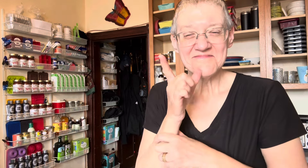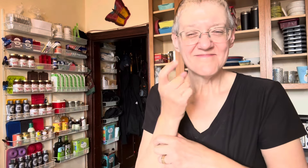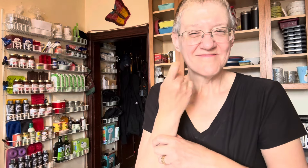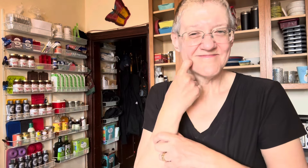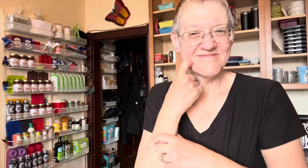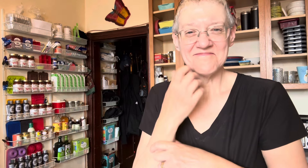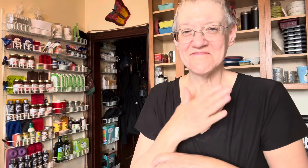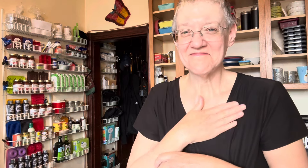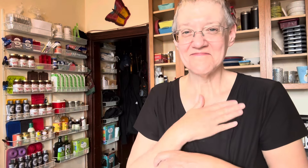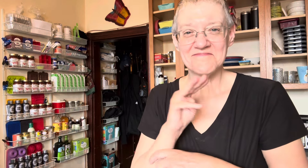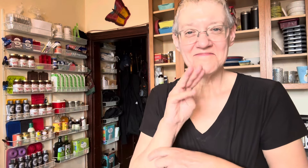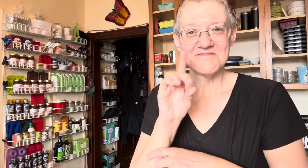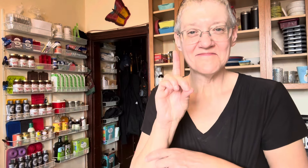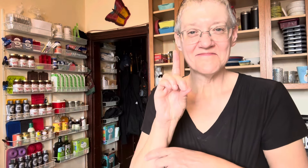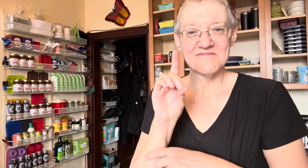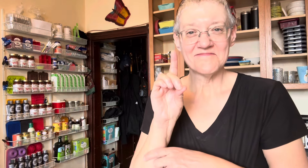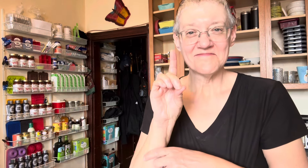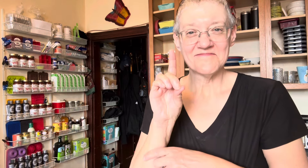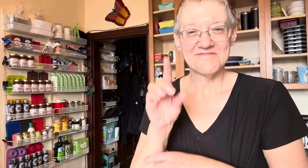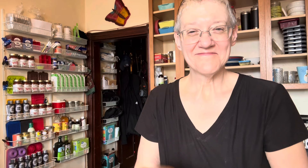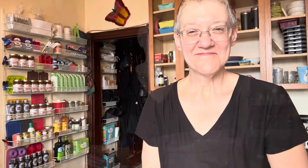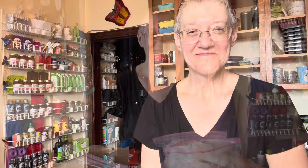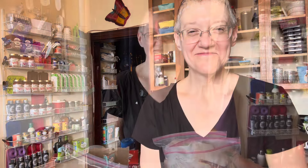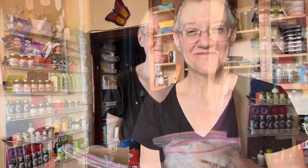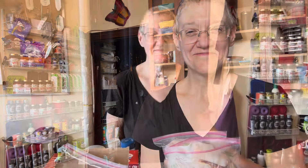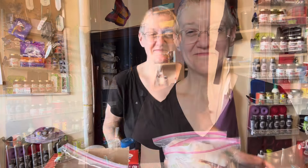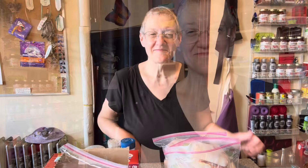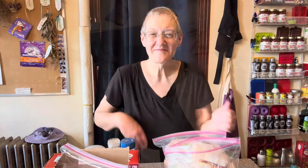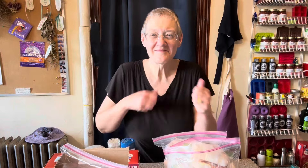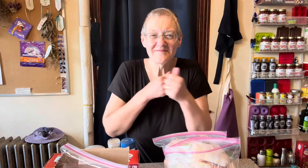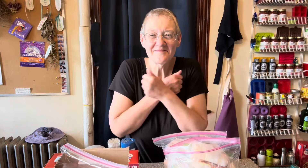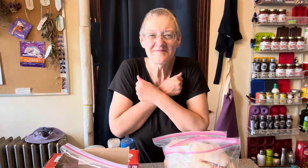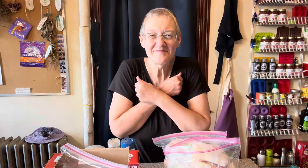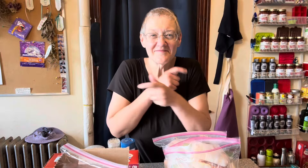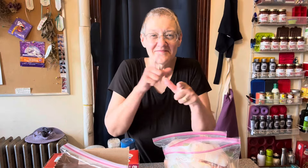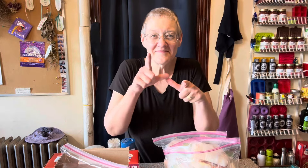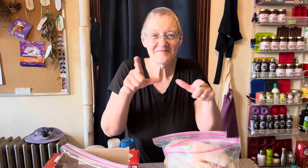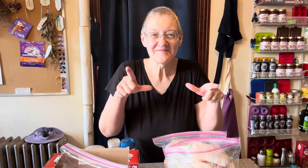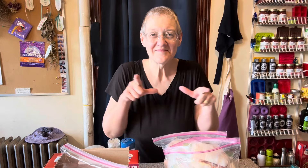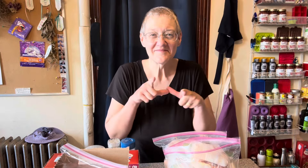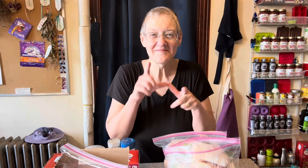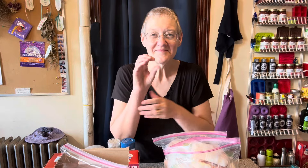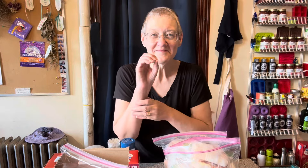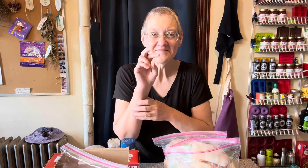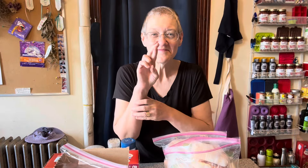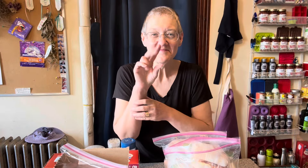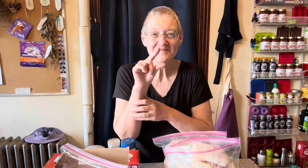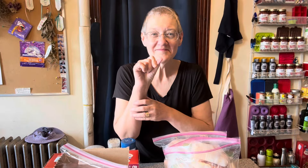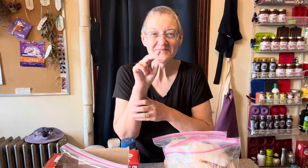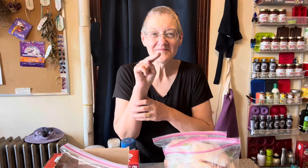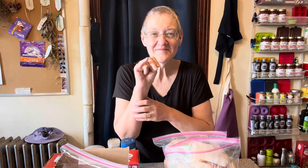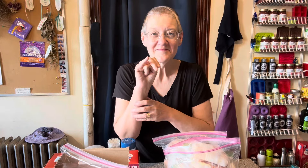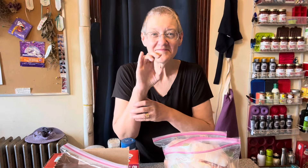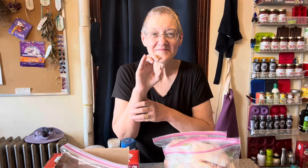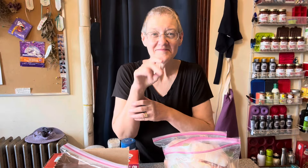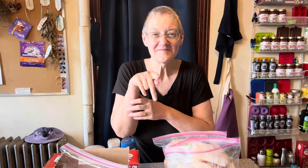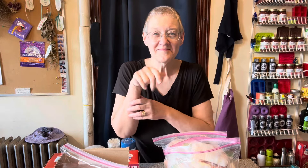in for a warm lunch. That's been my mood lately. And I love my local